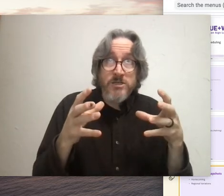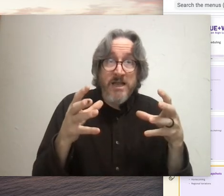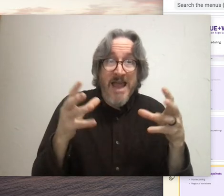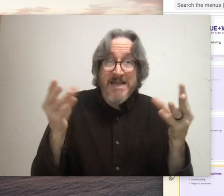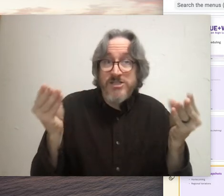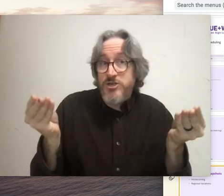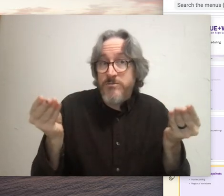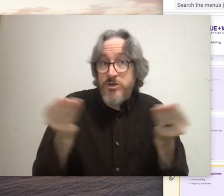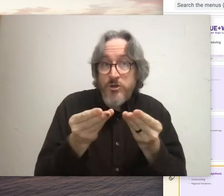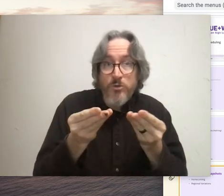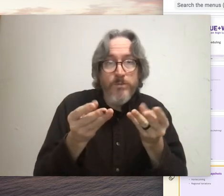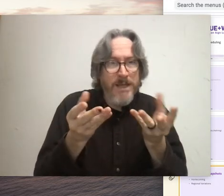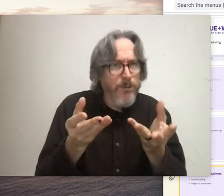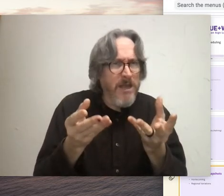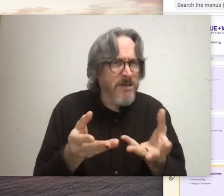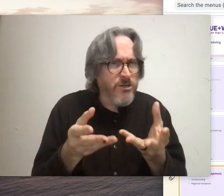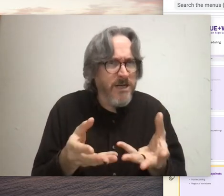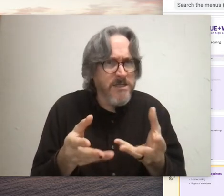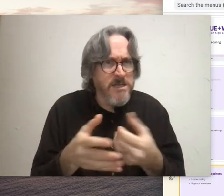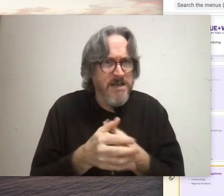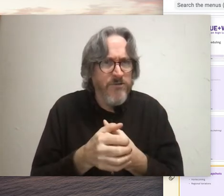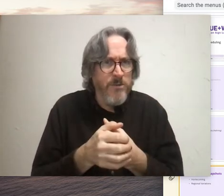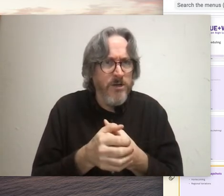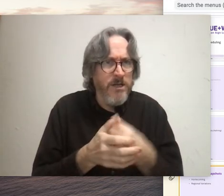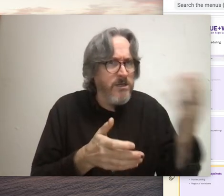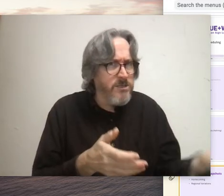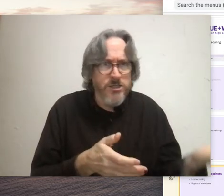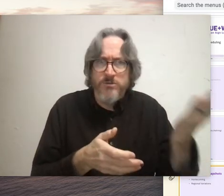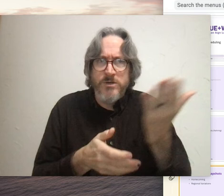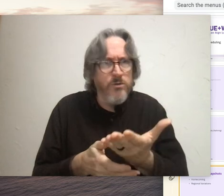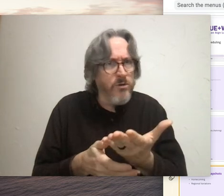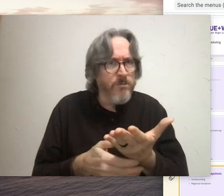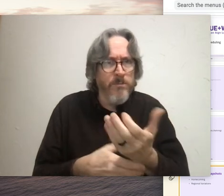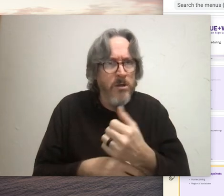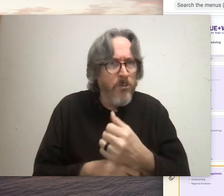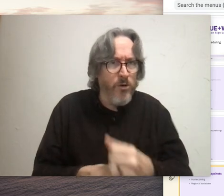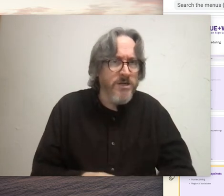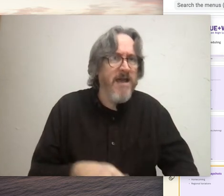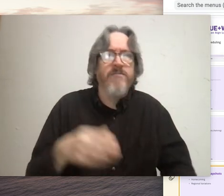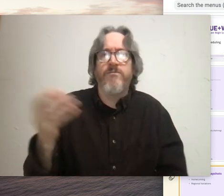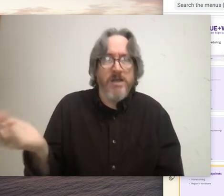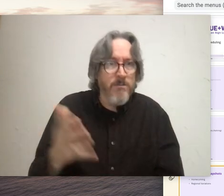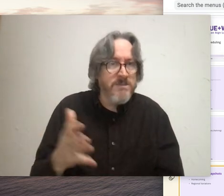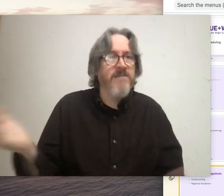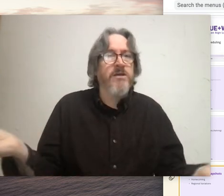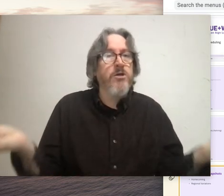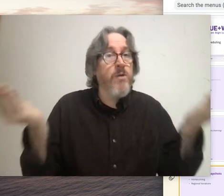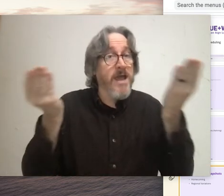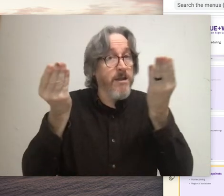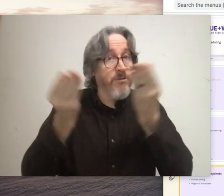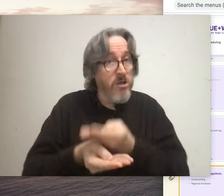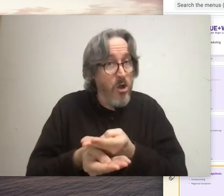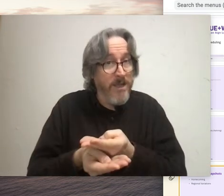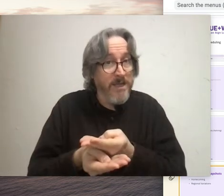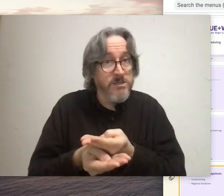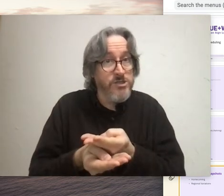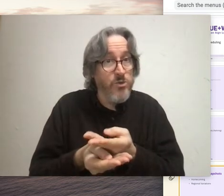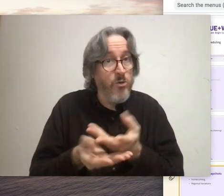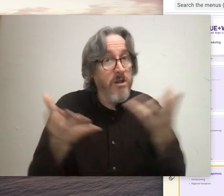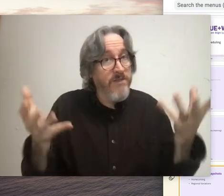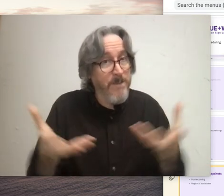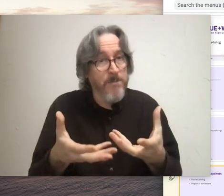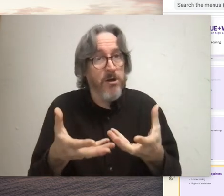And as new people enter into the deaf community, children who are born deaf, become deaf, who end up going into